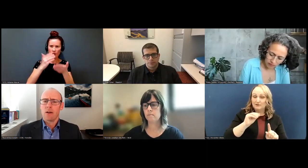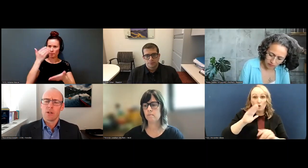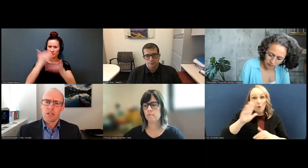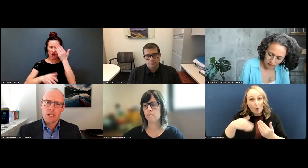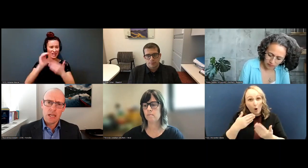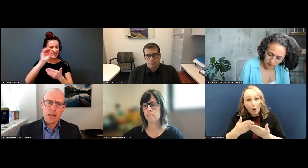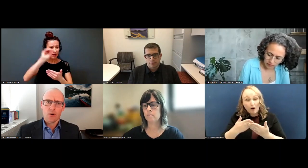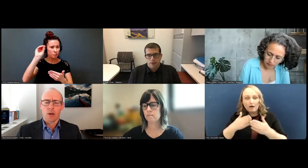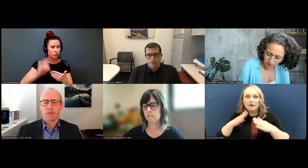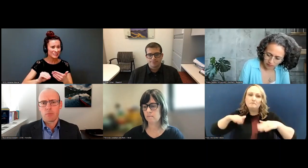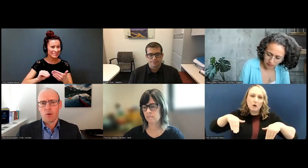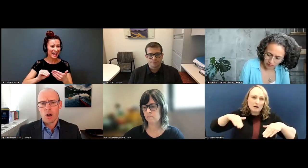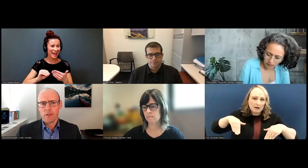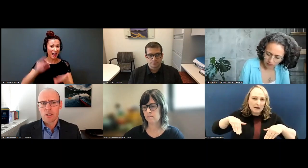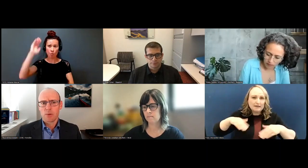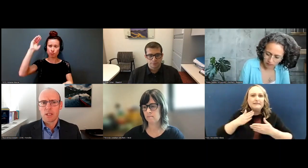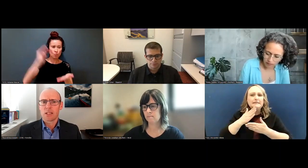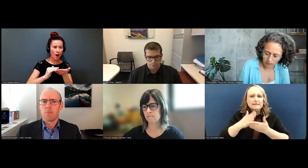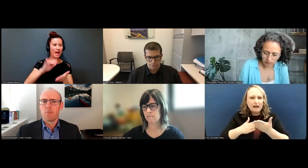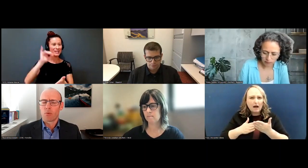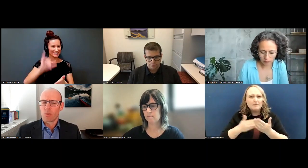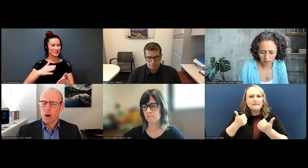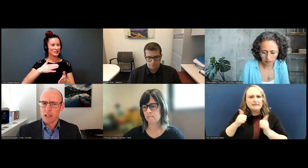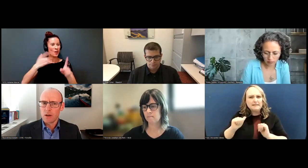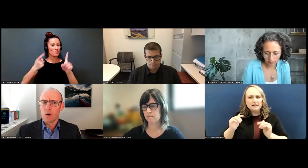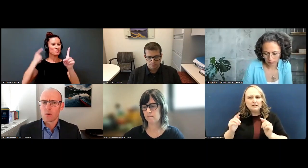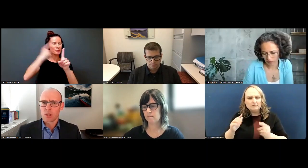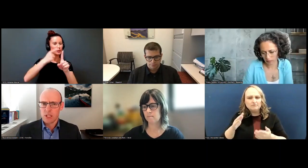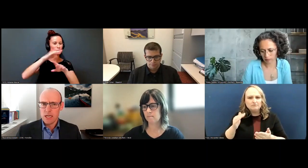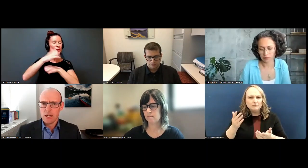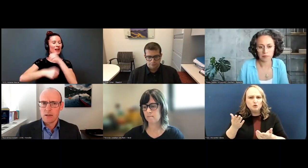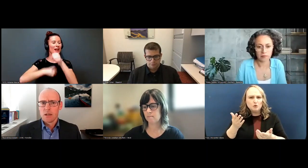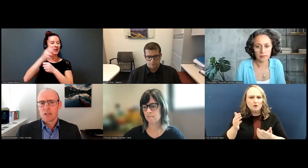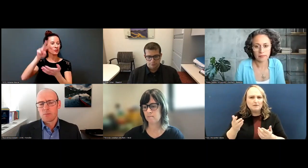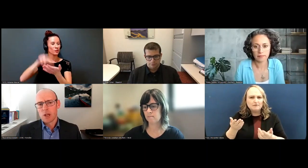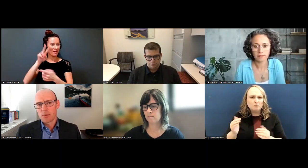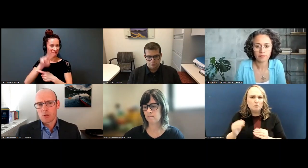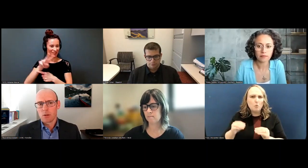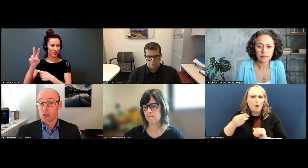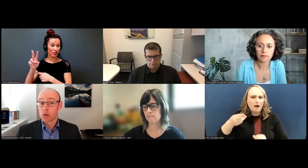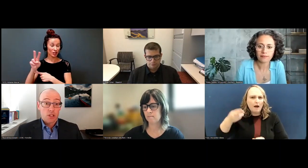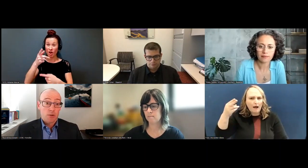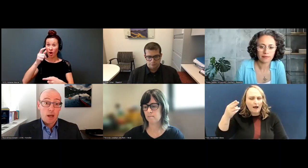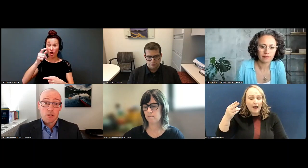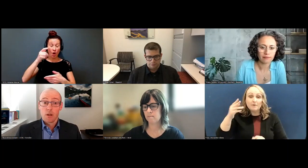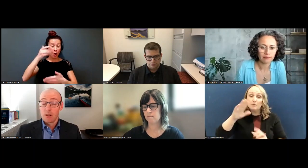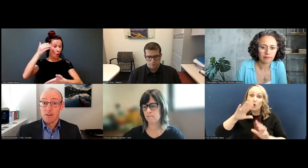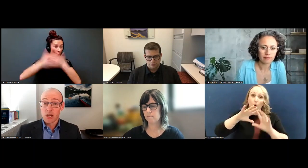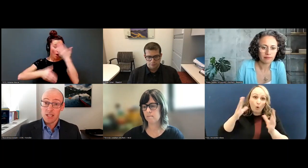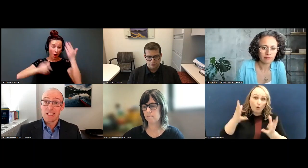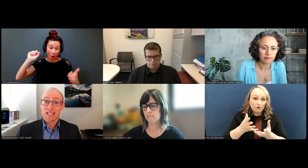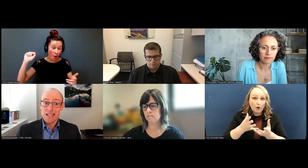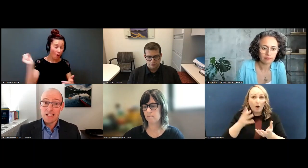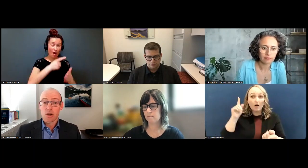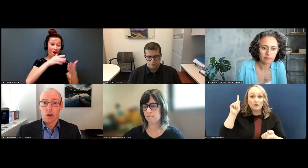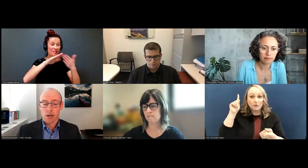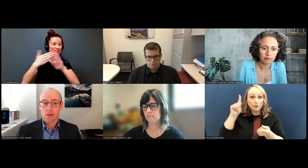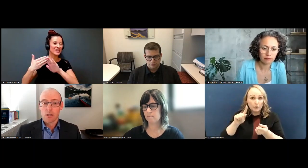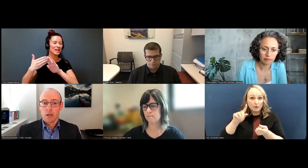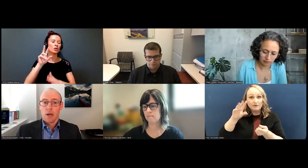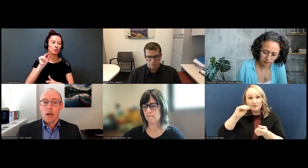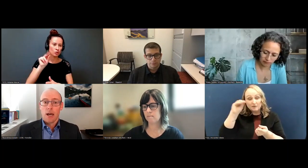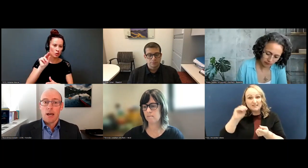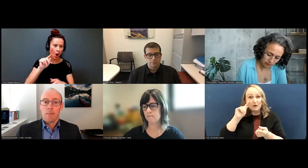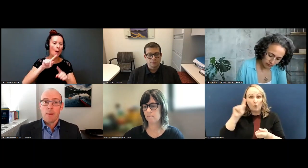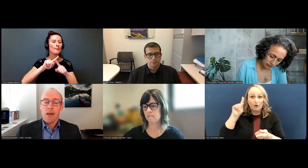case in every city or in every province, but that's broadly what we're seeing. Sometimes they're a little short. Sometimes they've actually exceeded